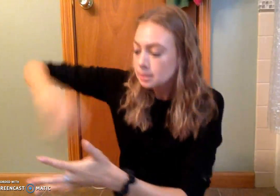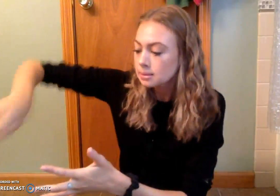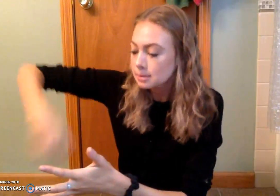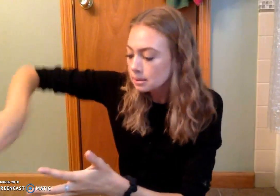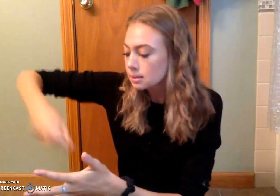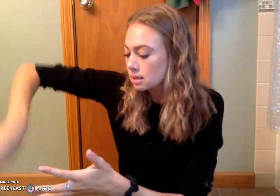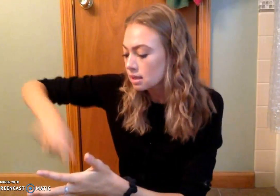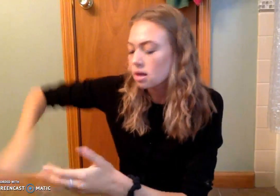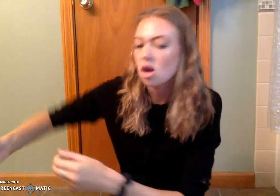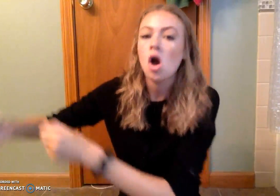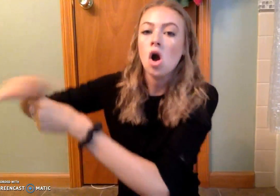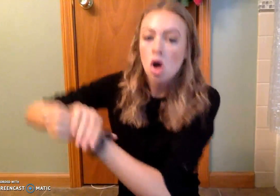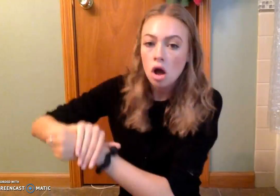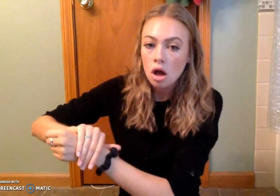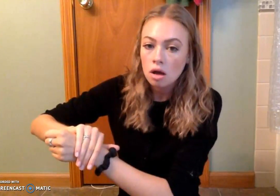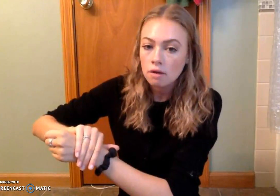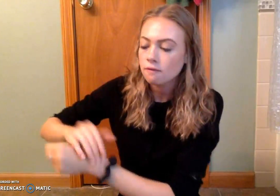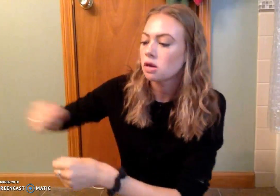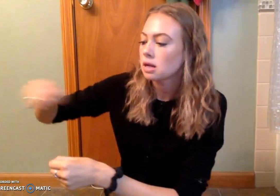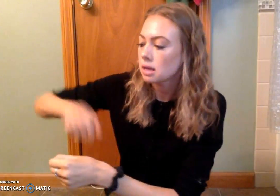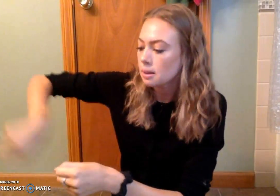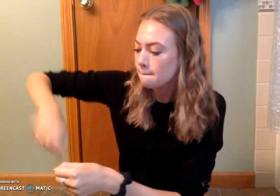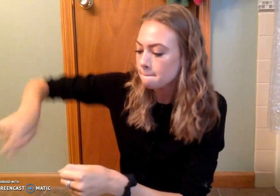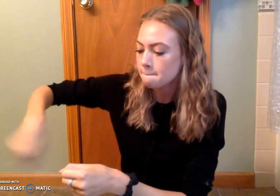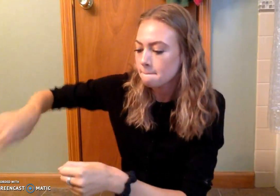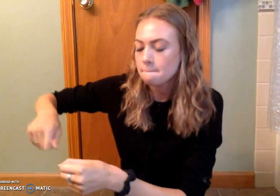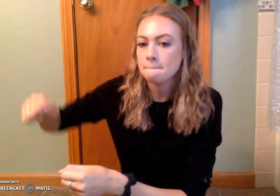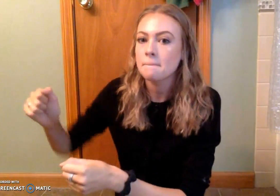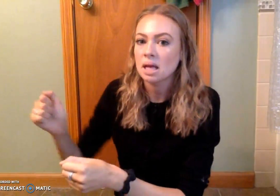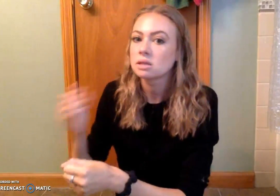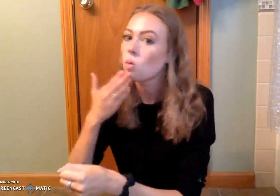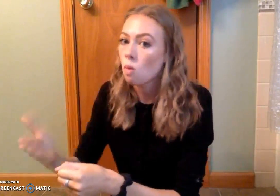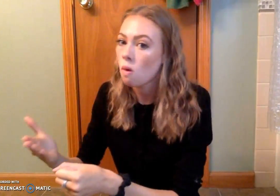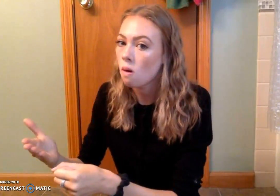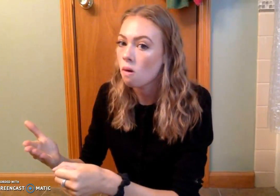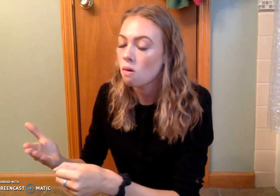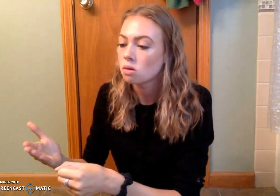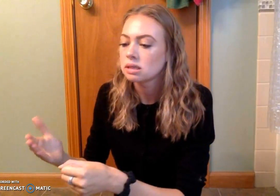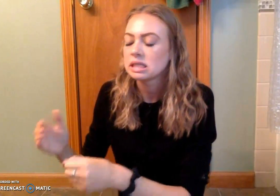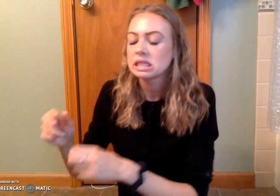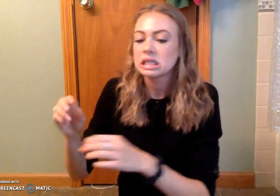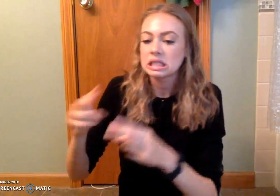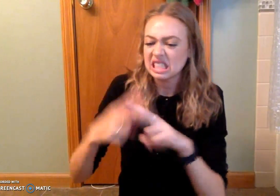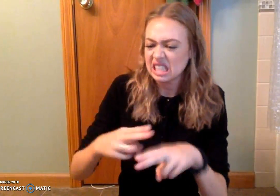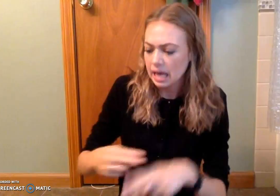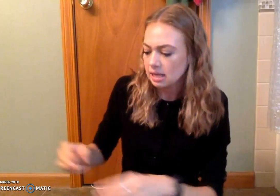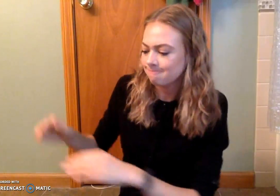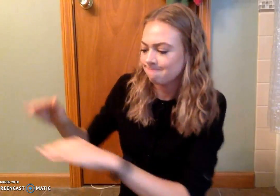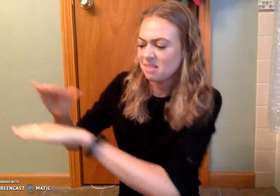everything's covered and mixed together. You don't want the egg to be sitting on the top. So you want it to